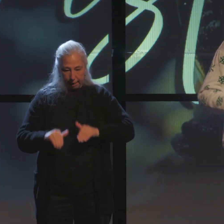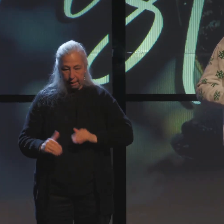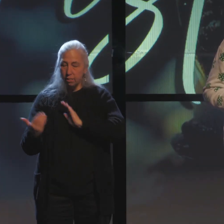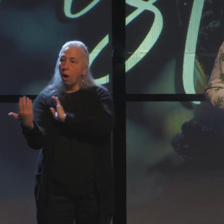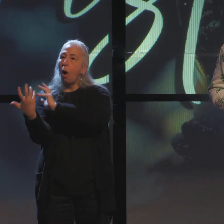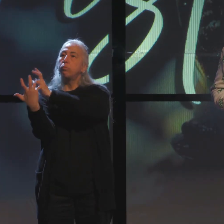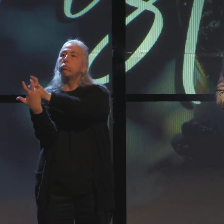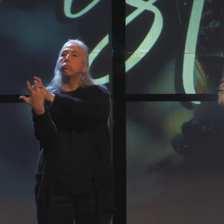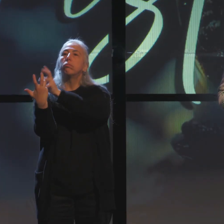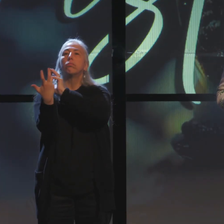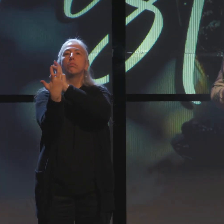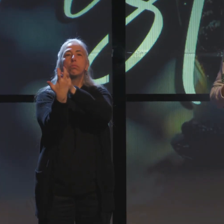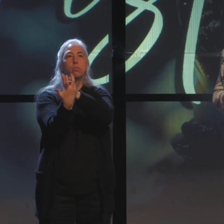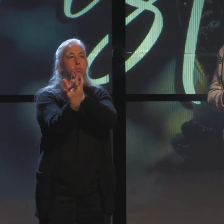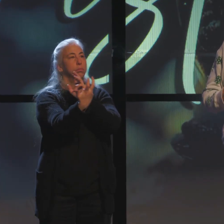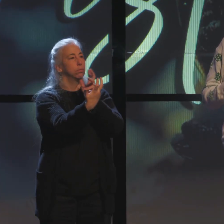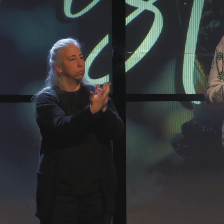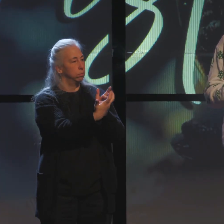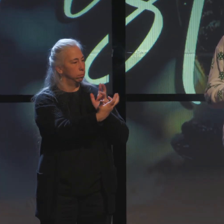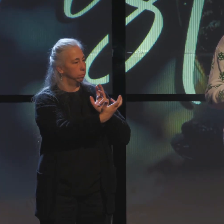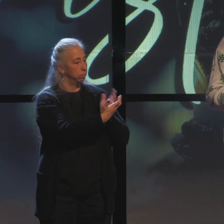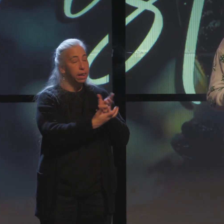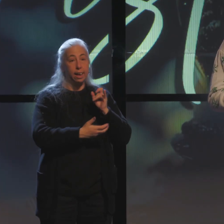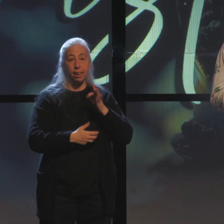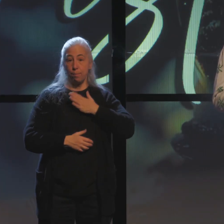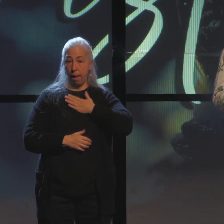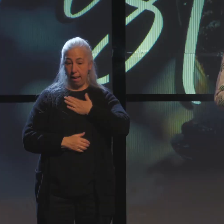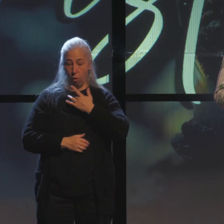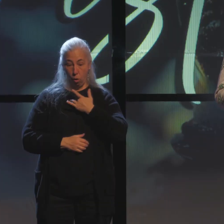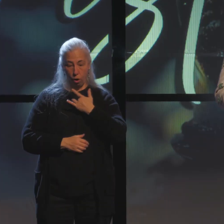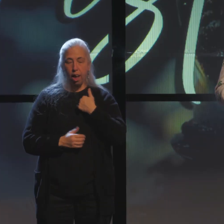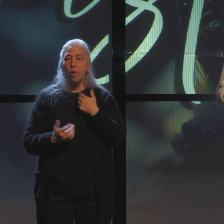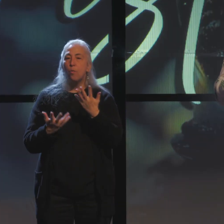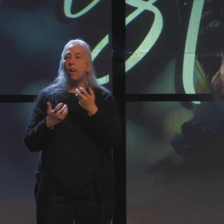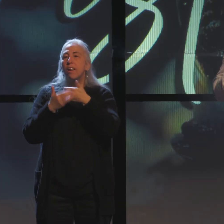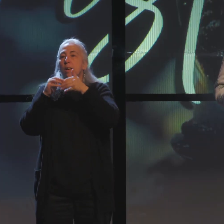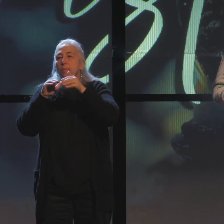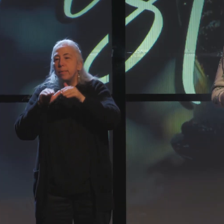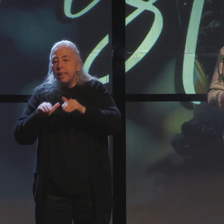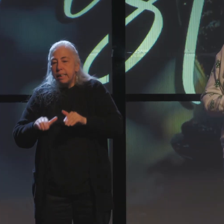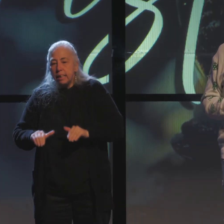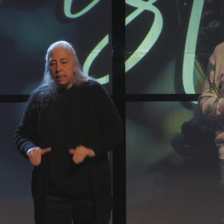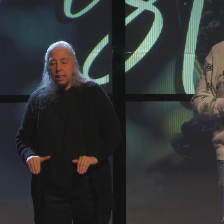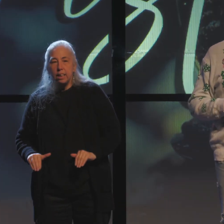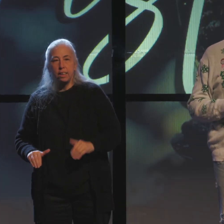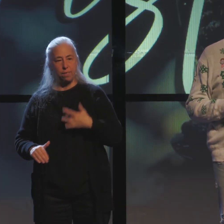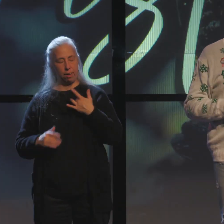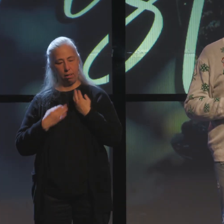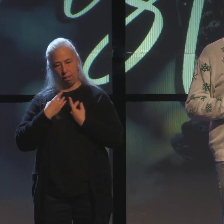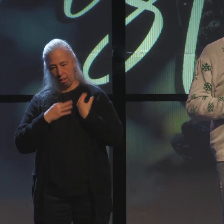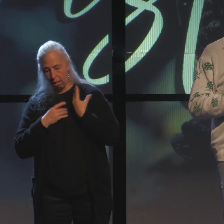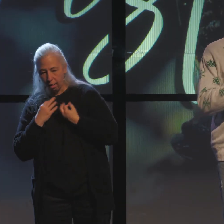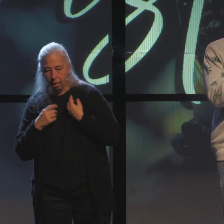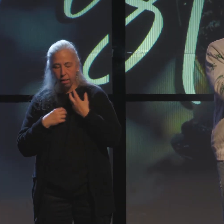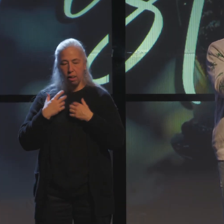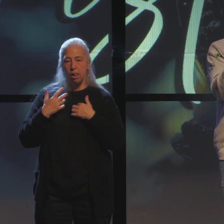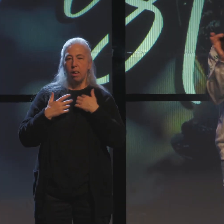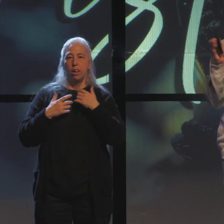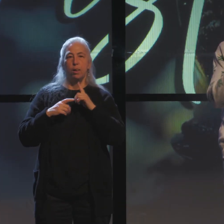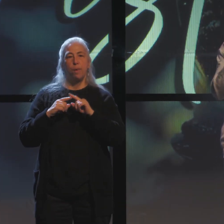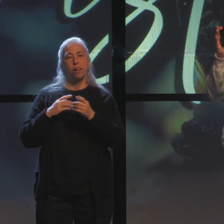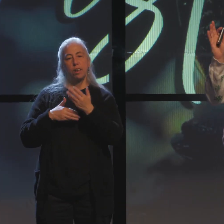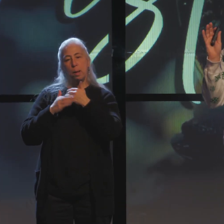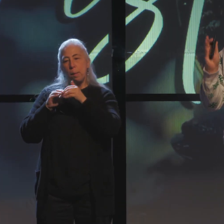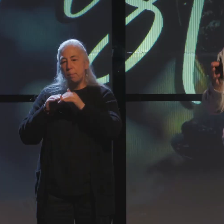holistic, right? And we long for peace personally in our own hearts to calm like what's frantic in us. We long for peace